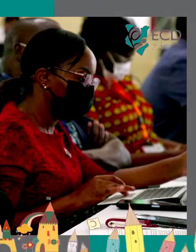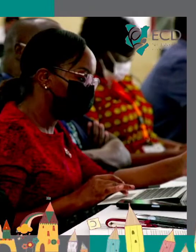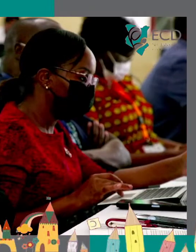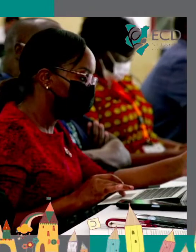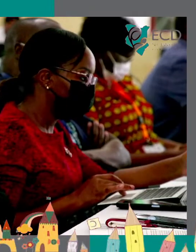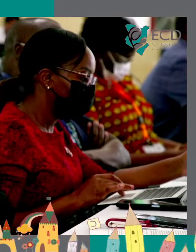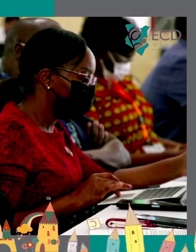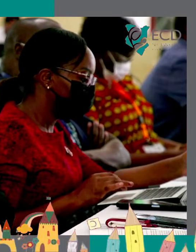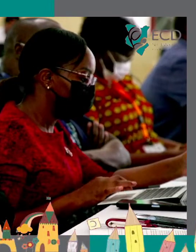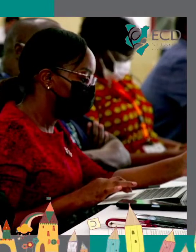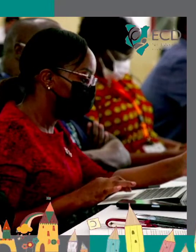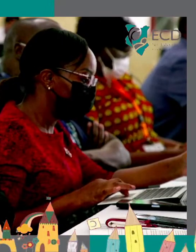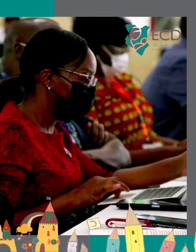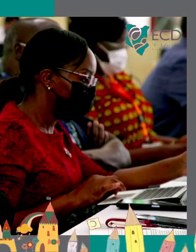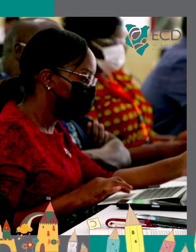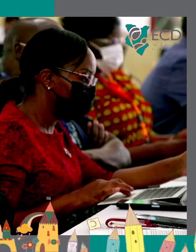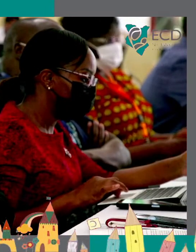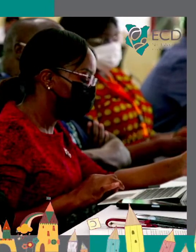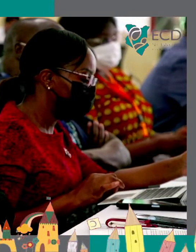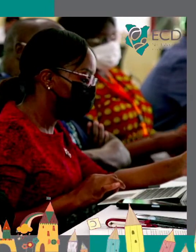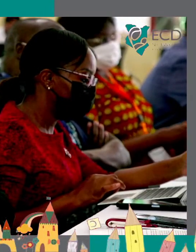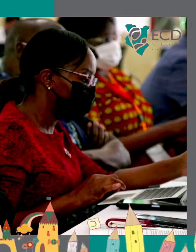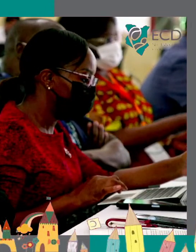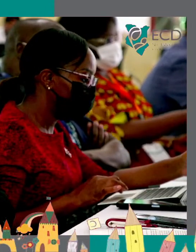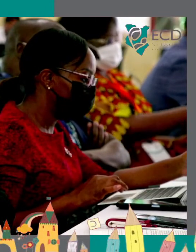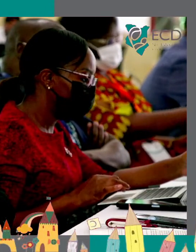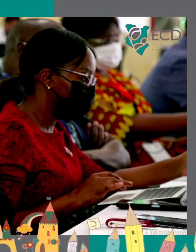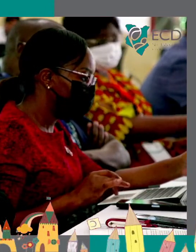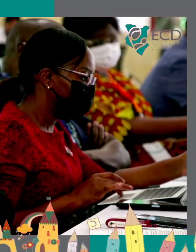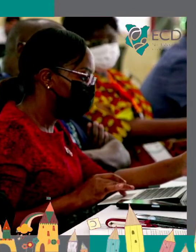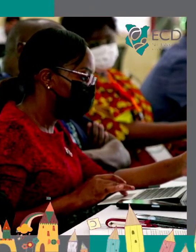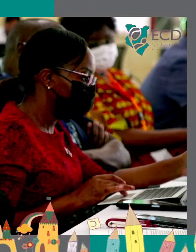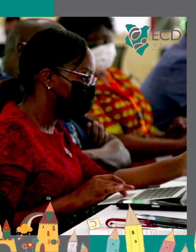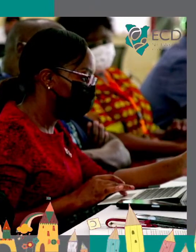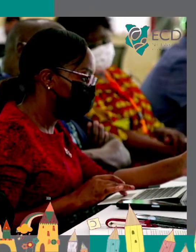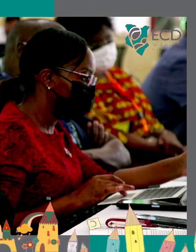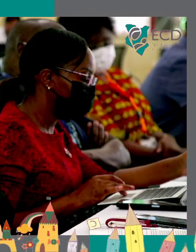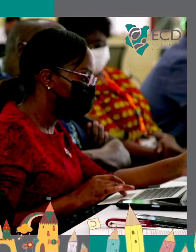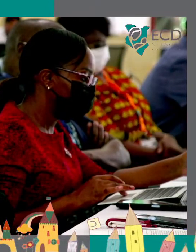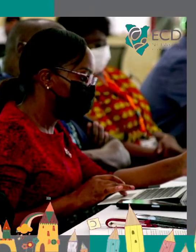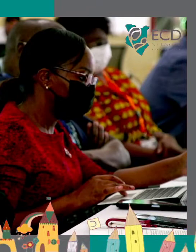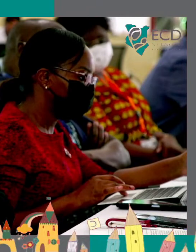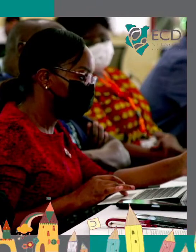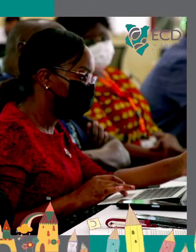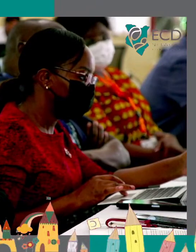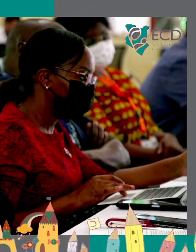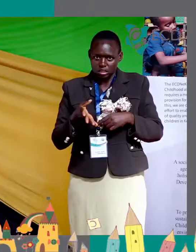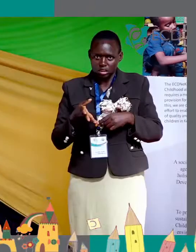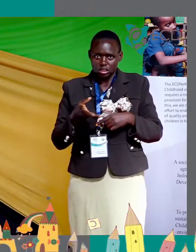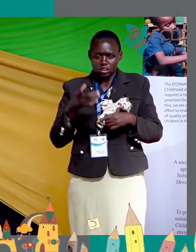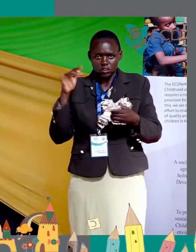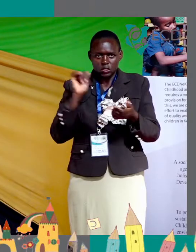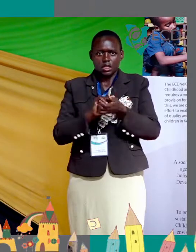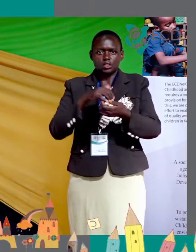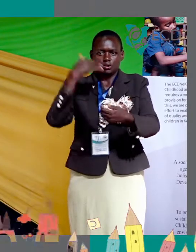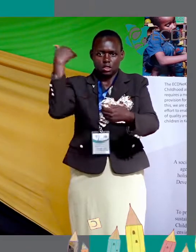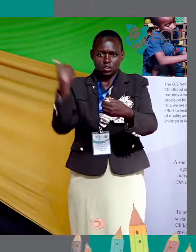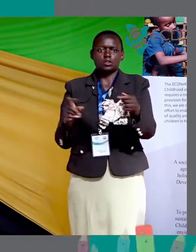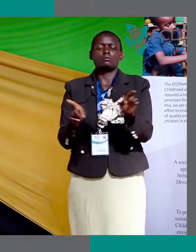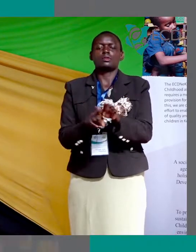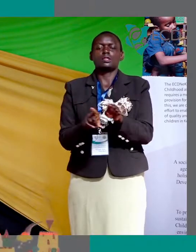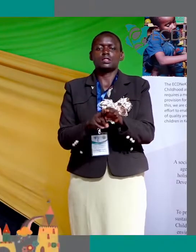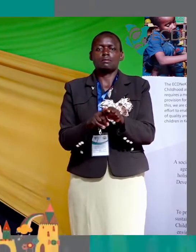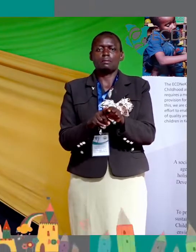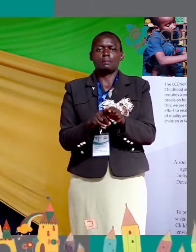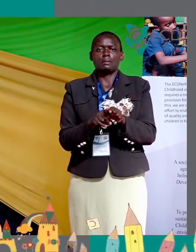supported that individual as a person? Because it starts with us, and we must bring a change for this to stop. I'm saying